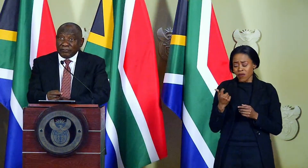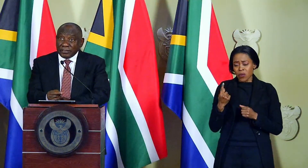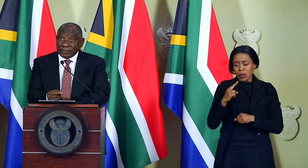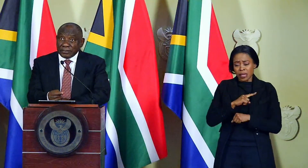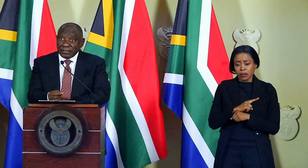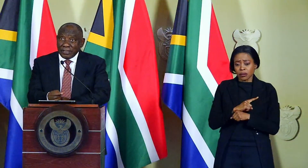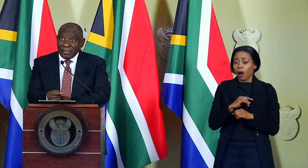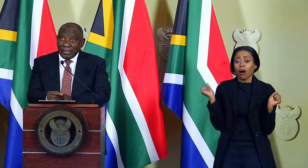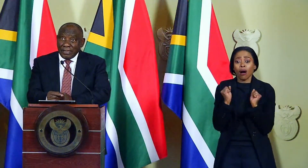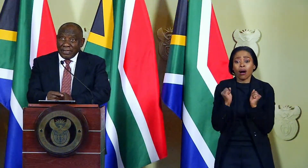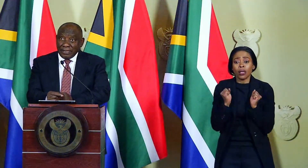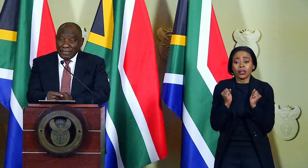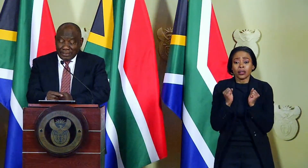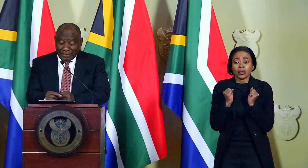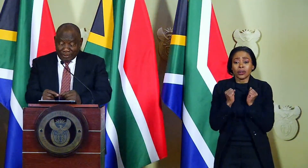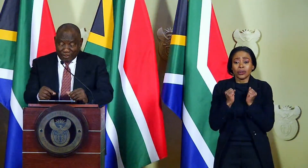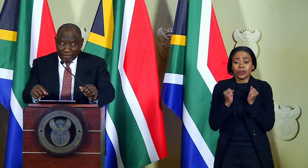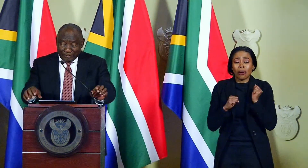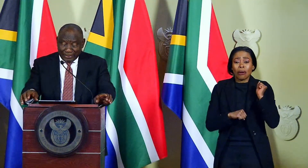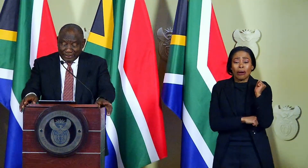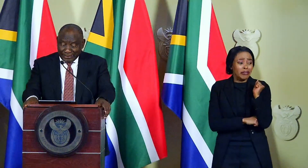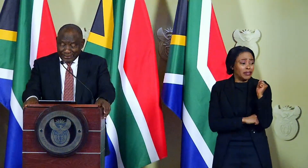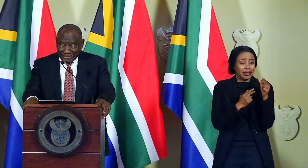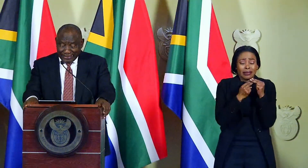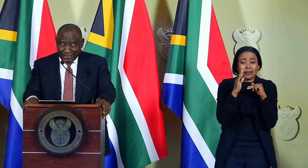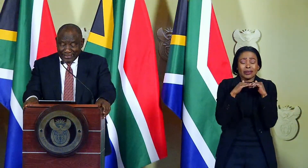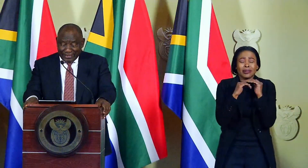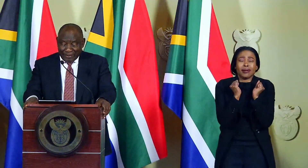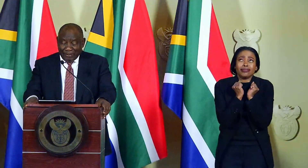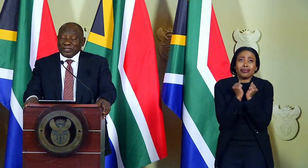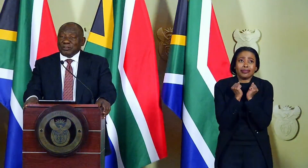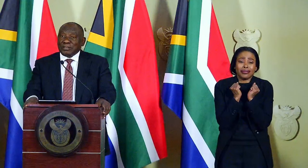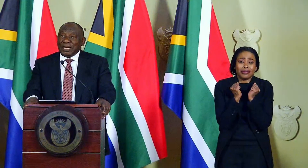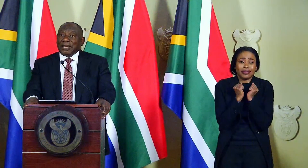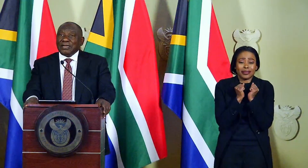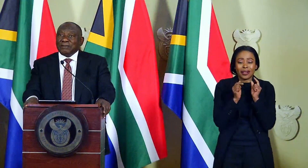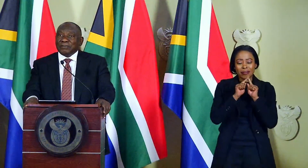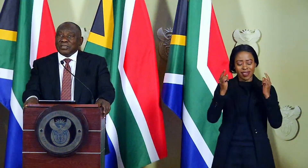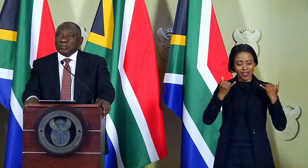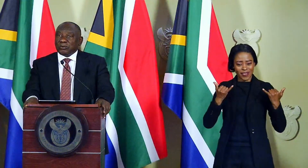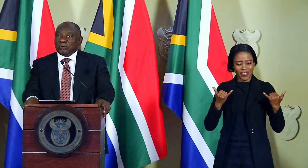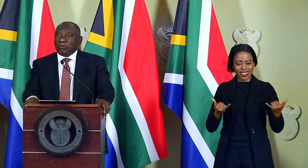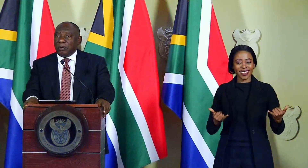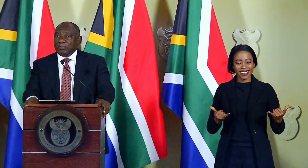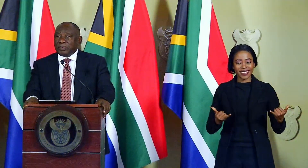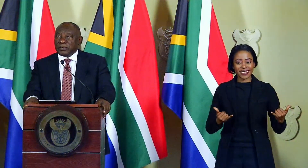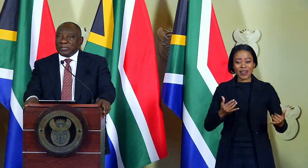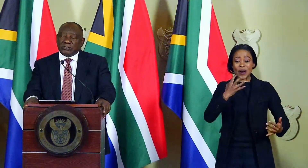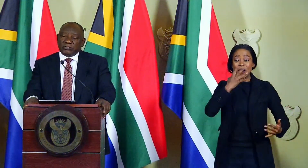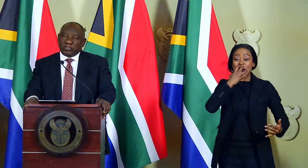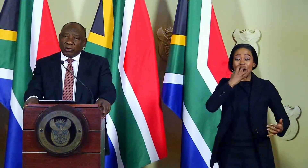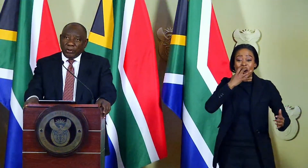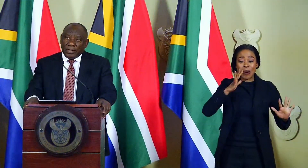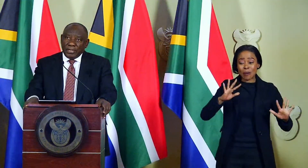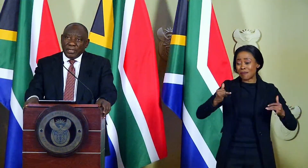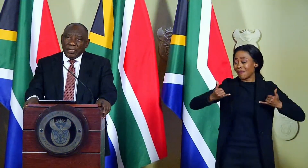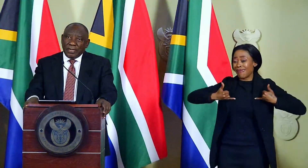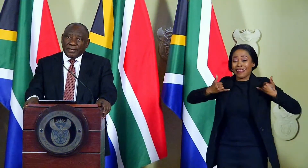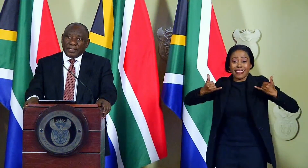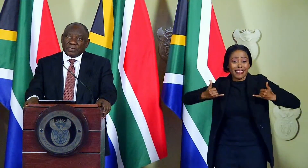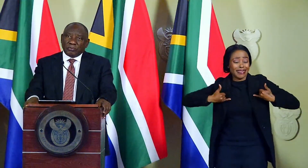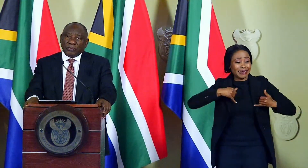cold office here at the Union buildings. But today, there's warmth, there's